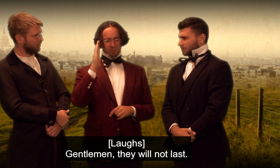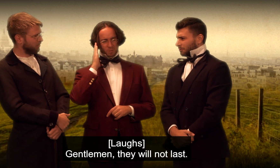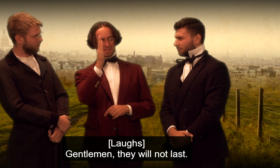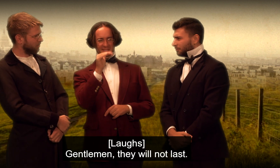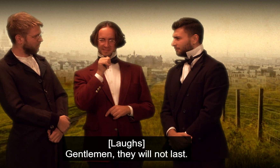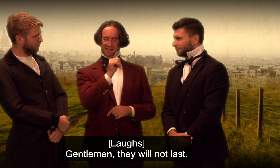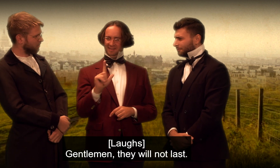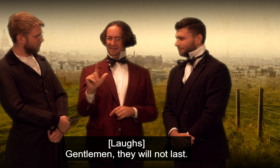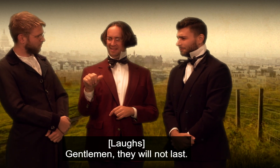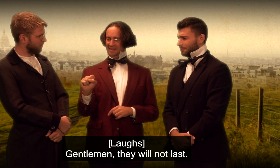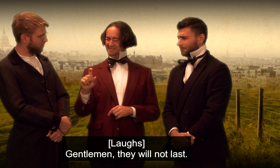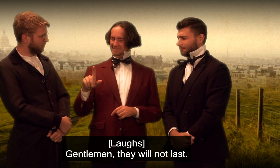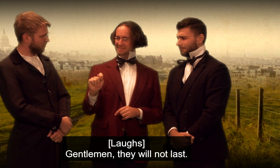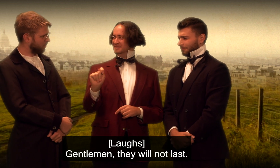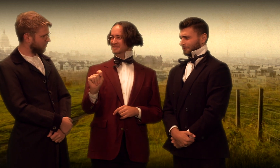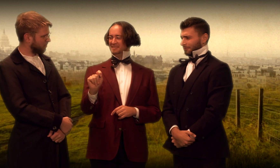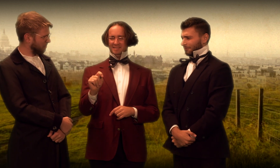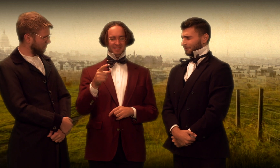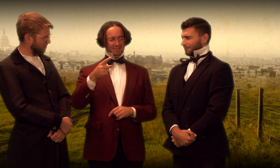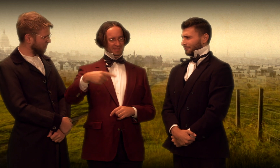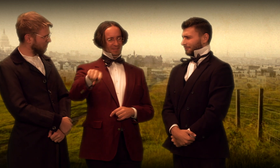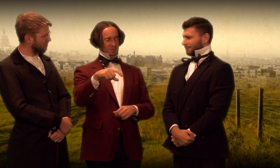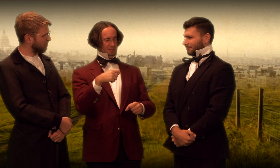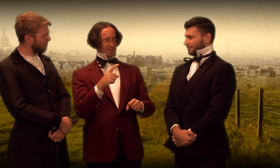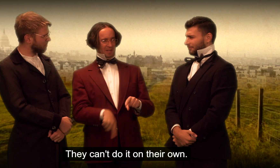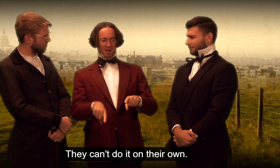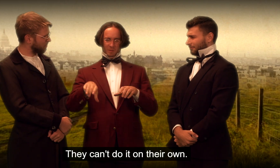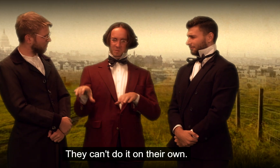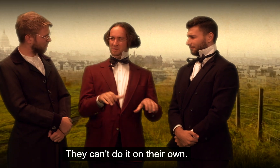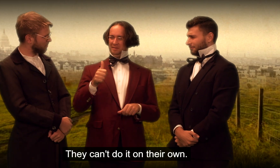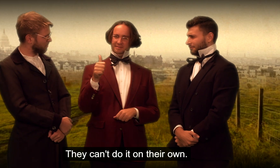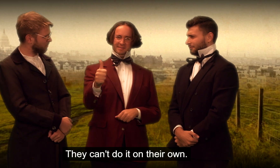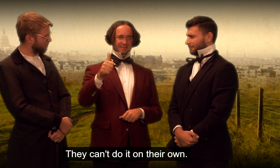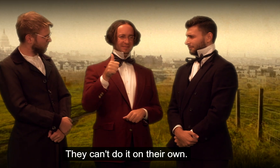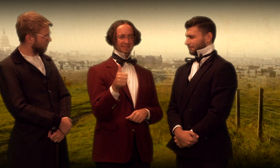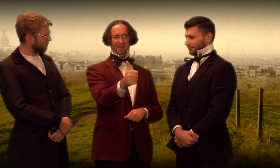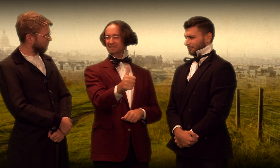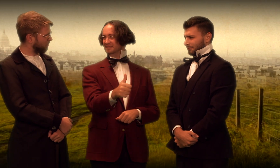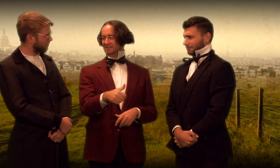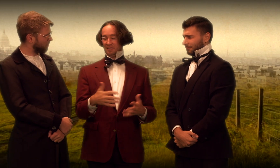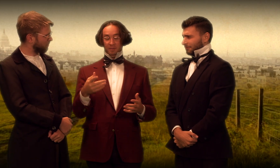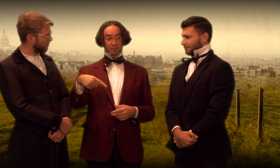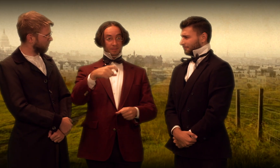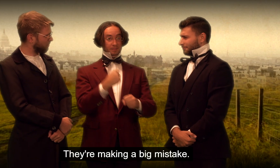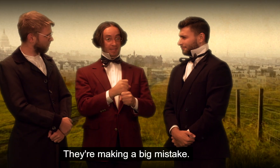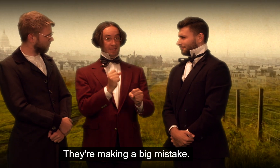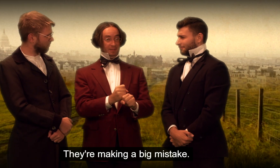Gentlemen, they will not last. They can't do it on their own. They're making